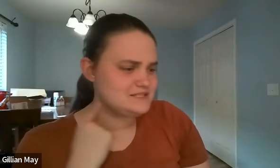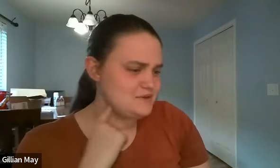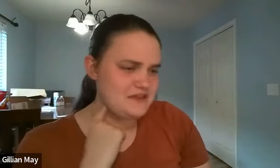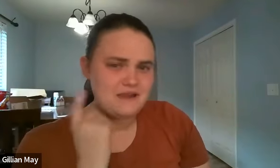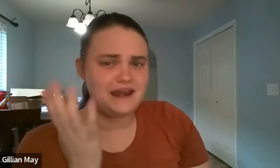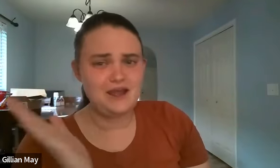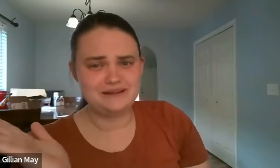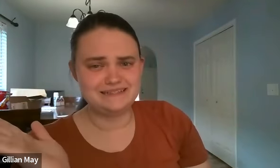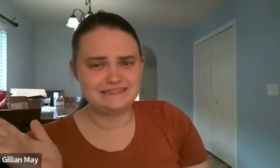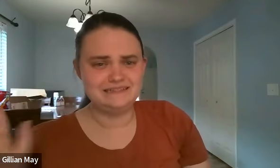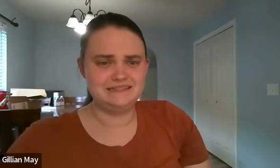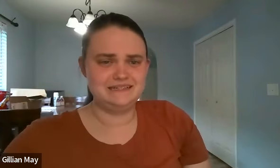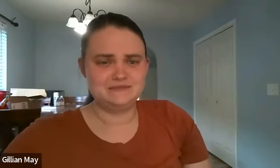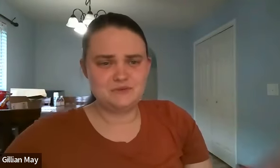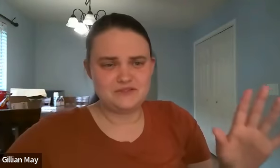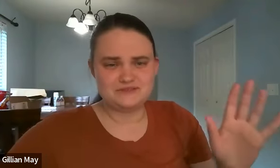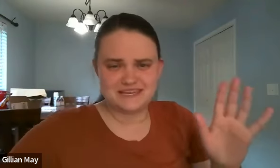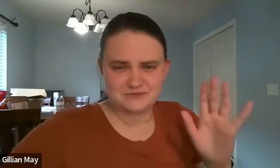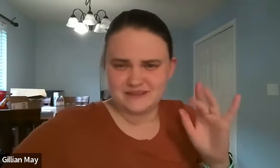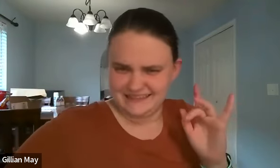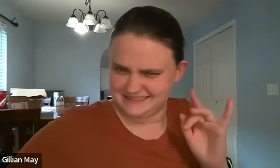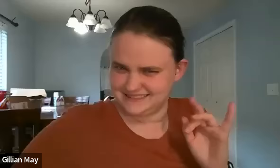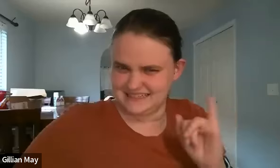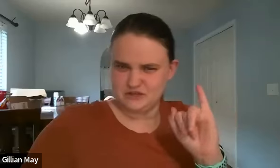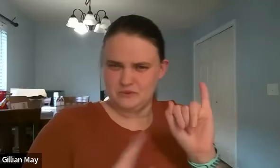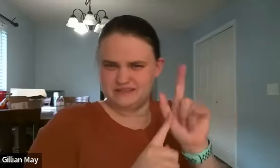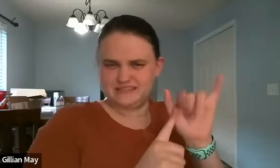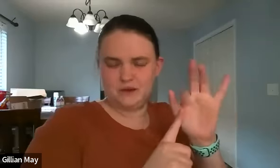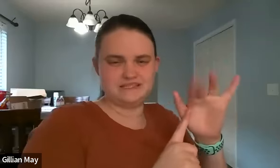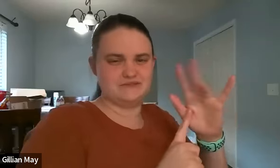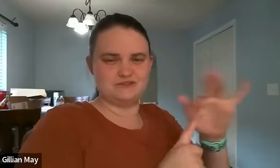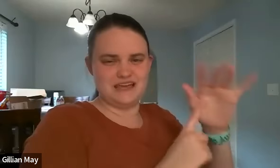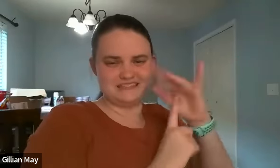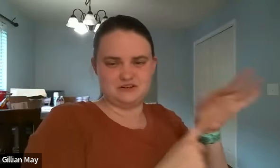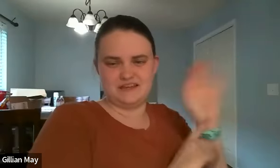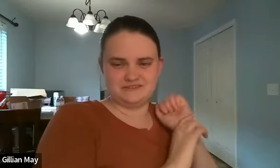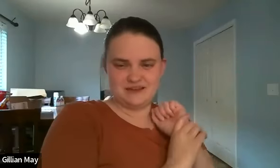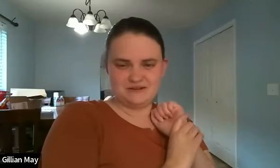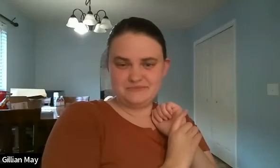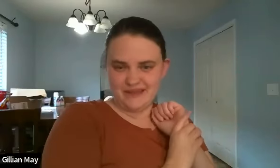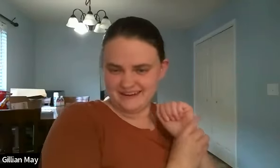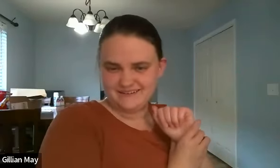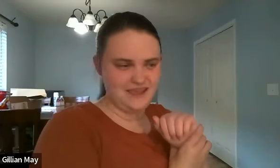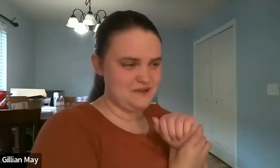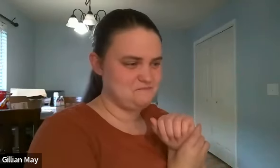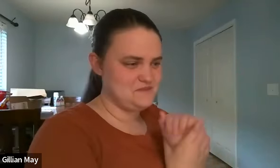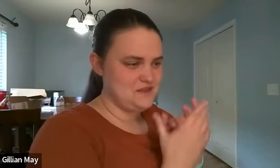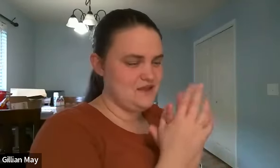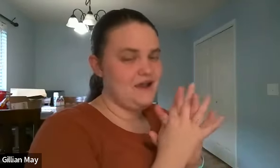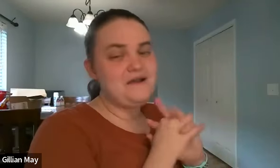spelled that right. I hope I did. It's been one of those days where I'm like, I always get those last little letters out. But okay. All